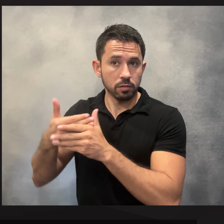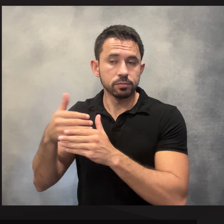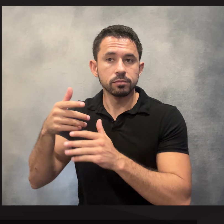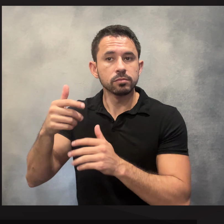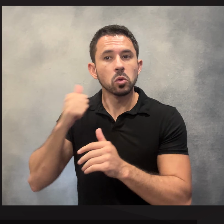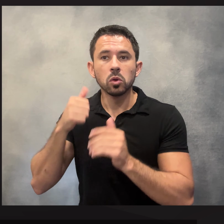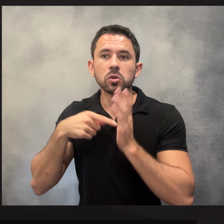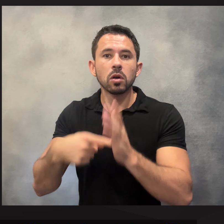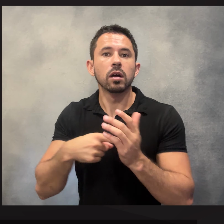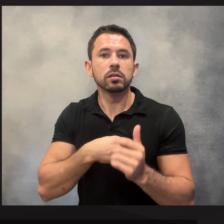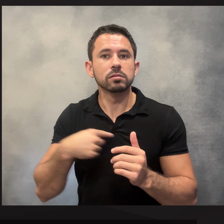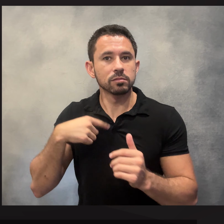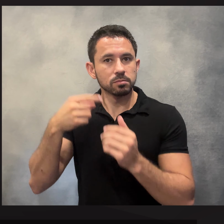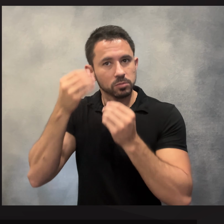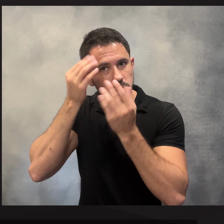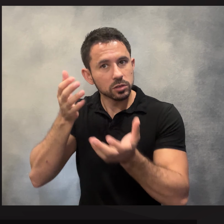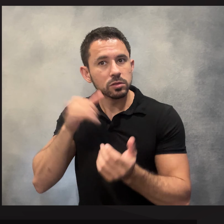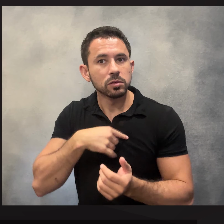we're looking for.